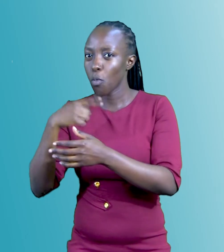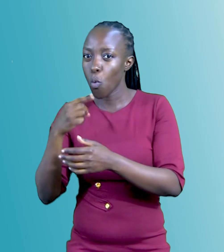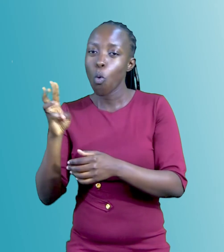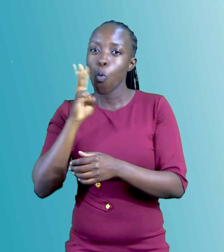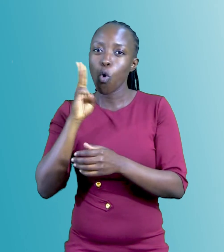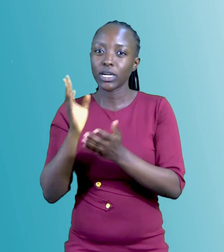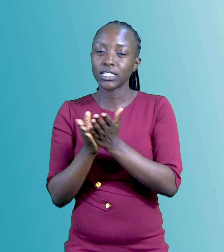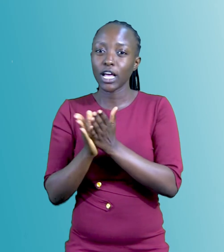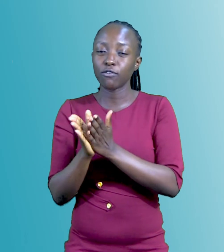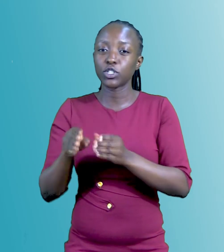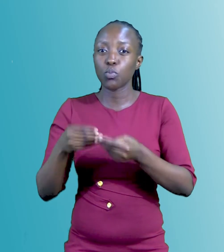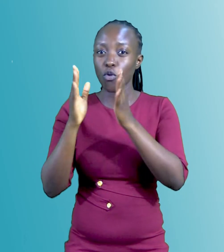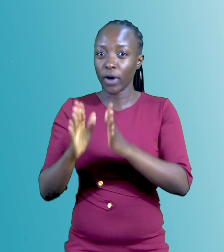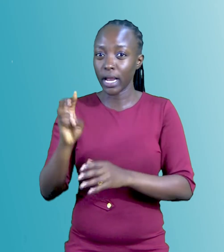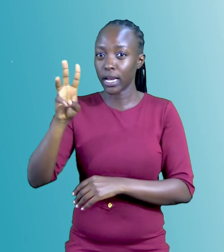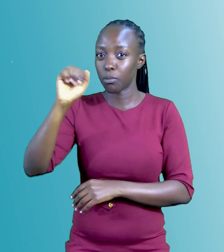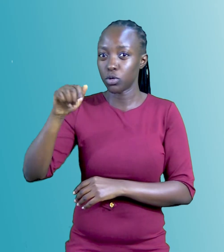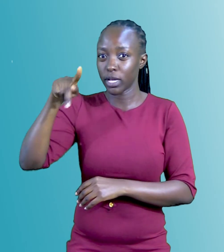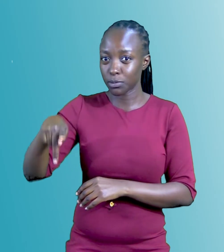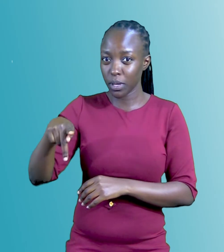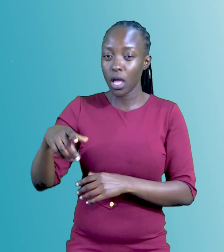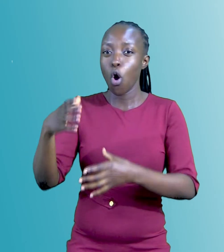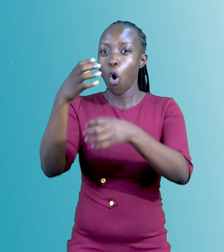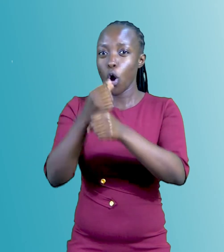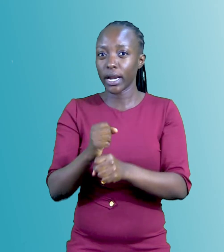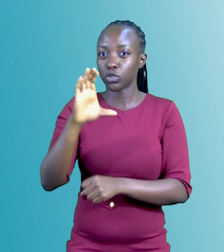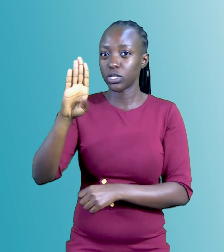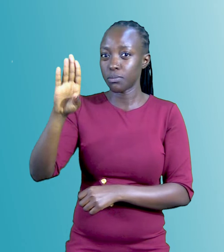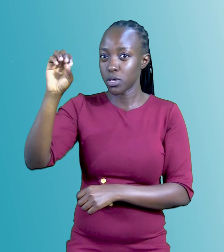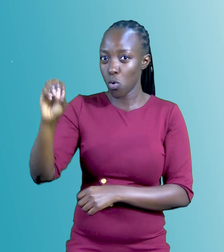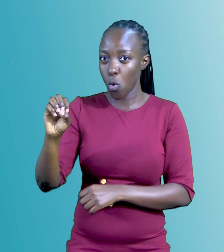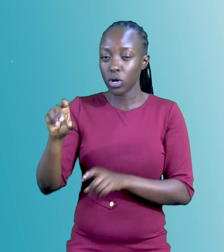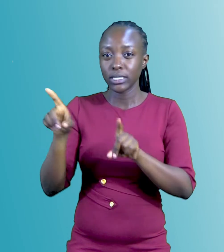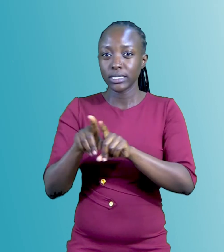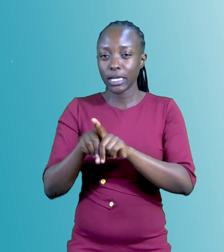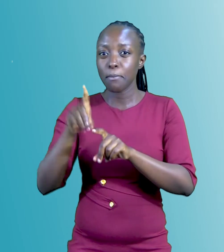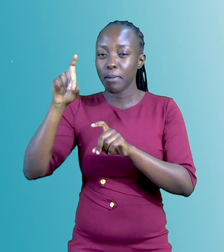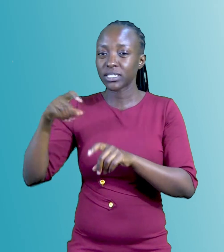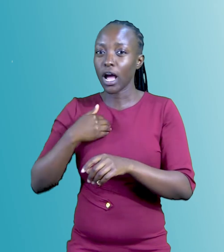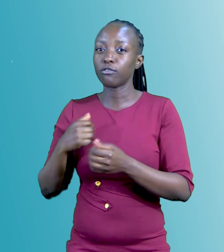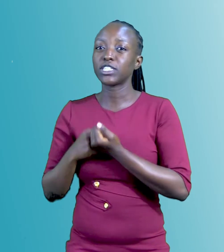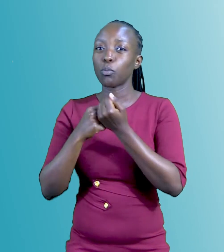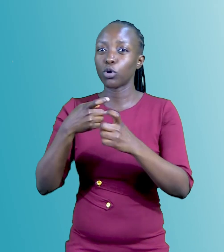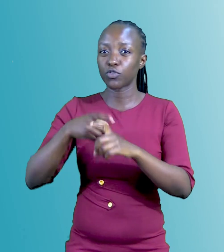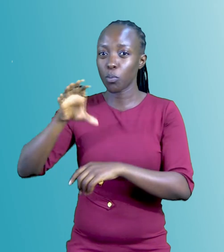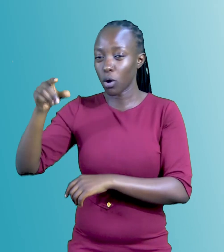and community-based organizations, CBOs, with endorsement from county governments and waterworks development